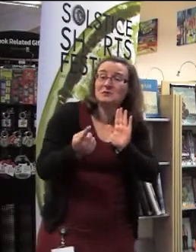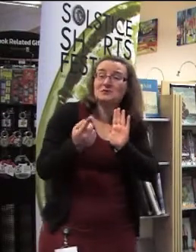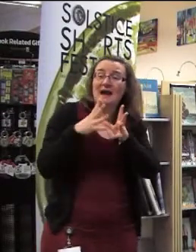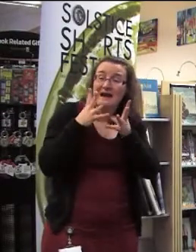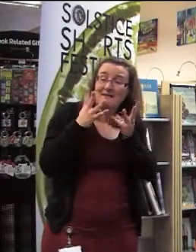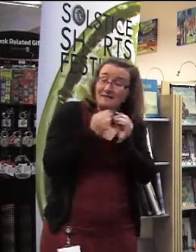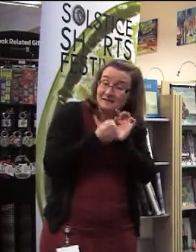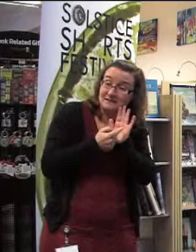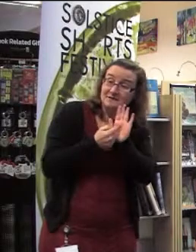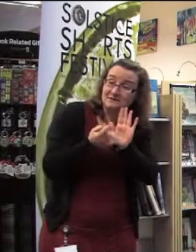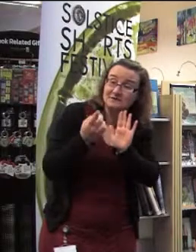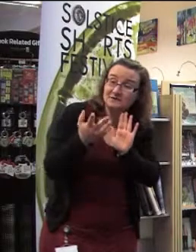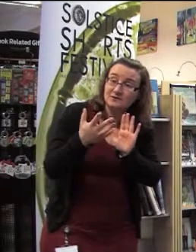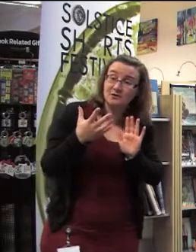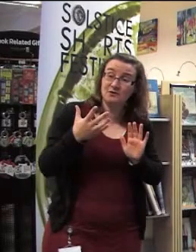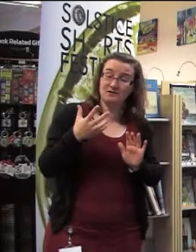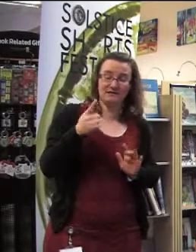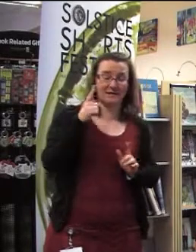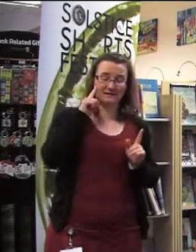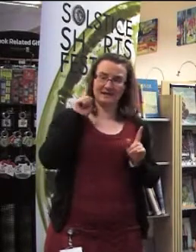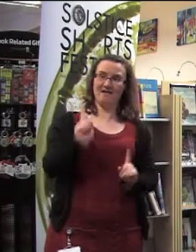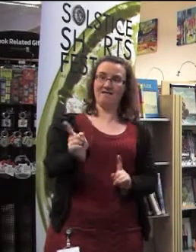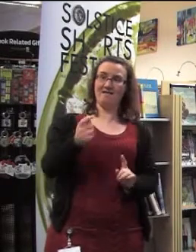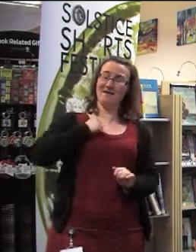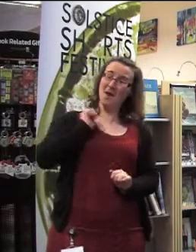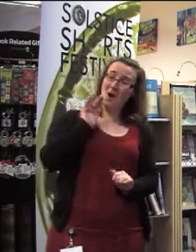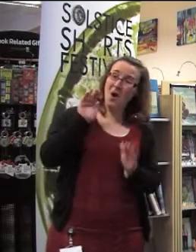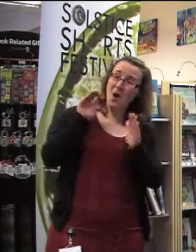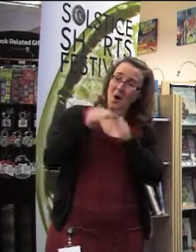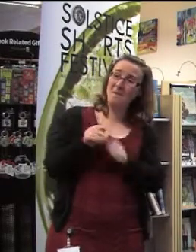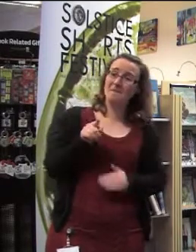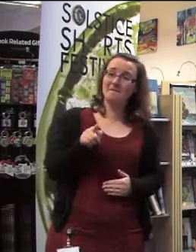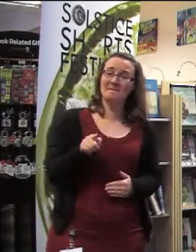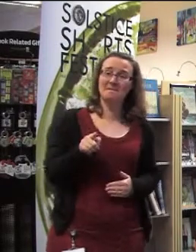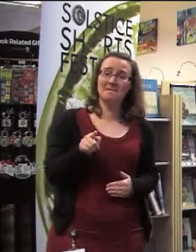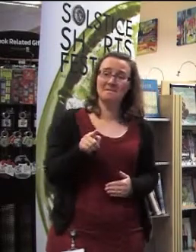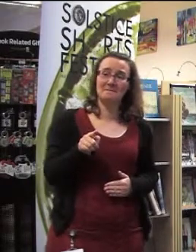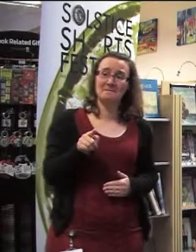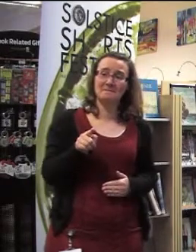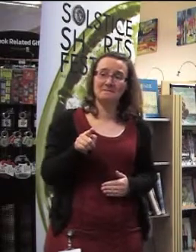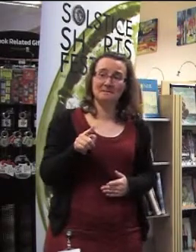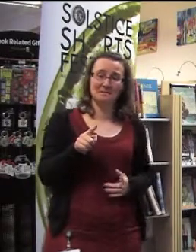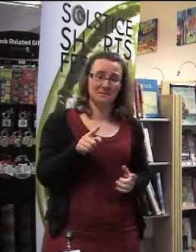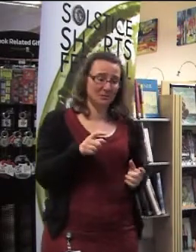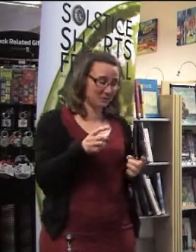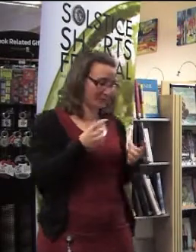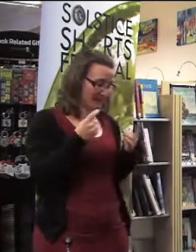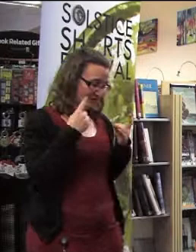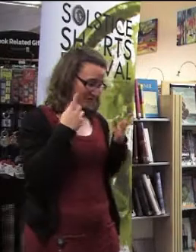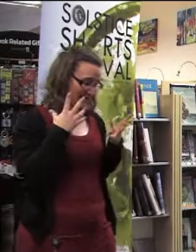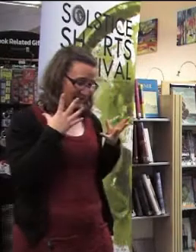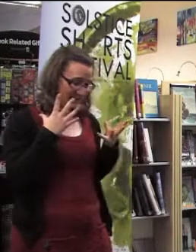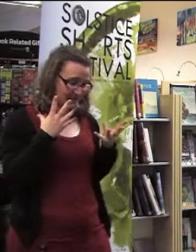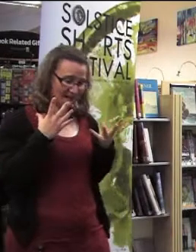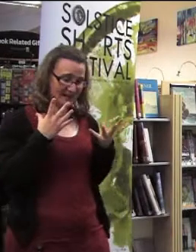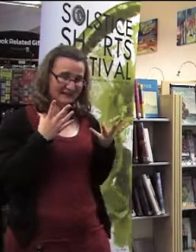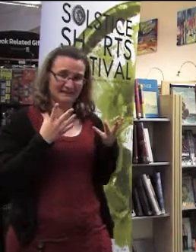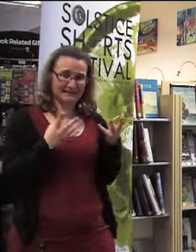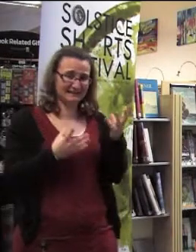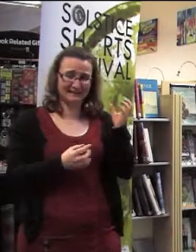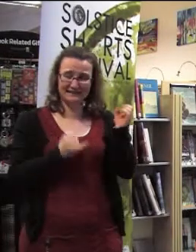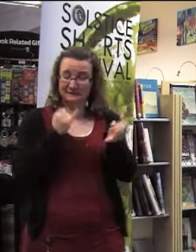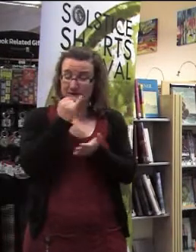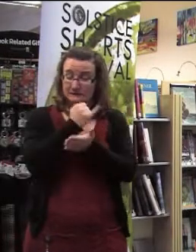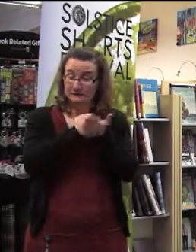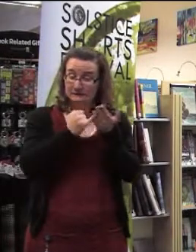their one true home. By the time they smell their city burning, like the phantom Helen, you've